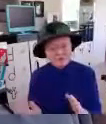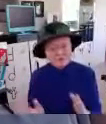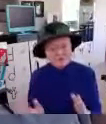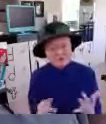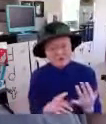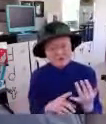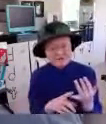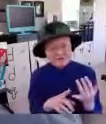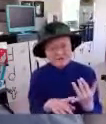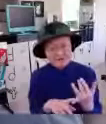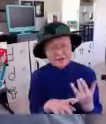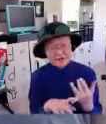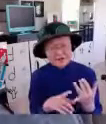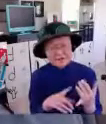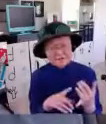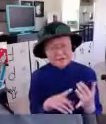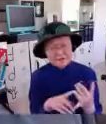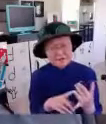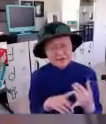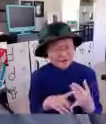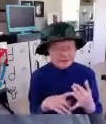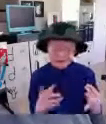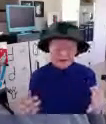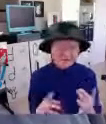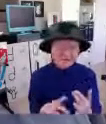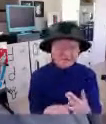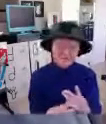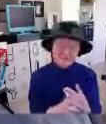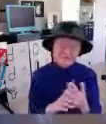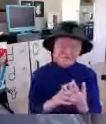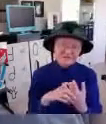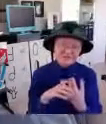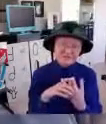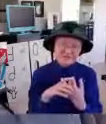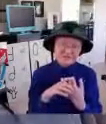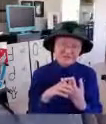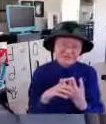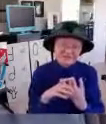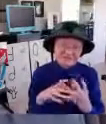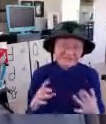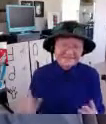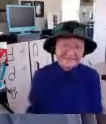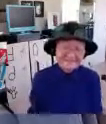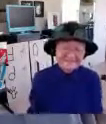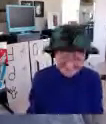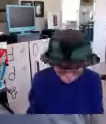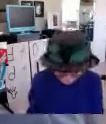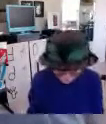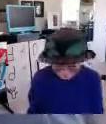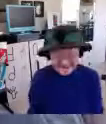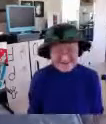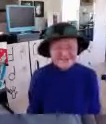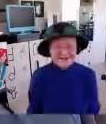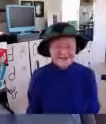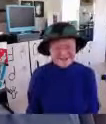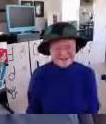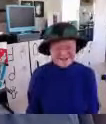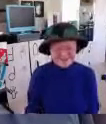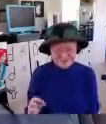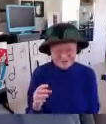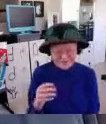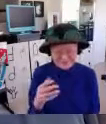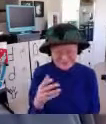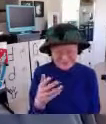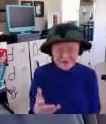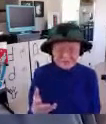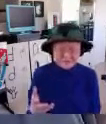it. You just said Excel, and I don't know Access. I'm not very skilled at these things. But your